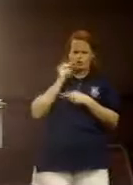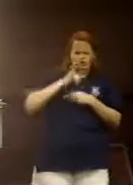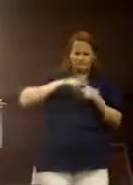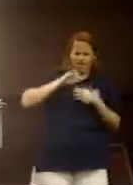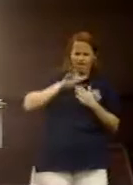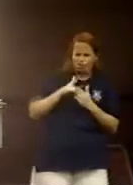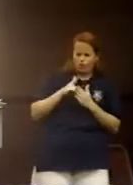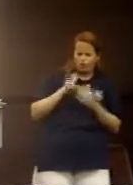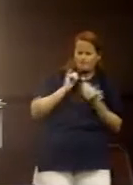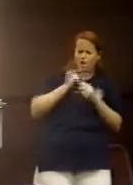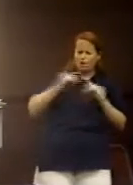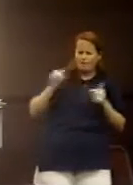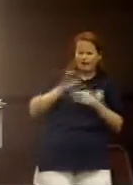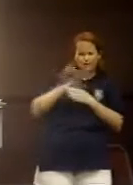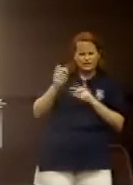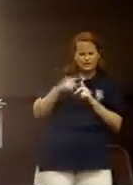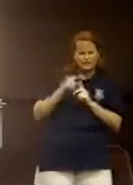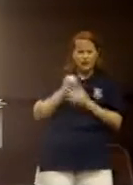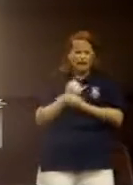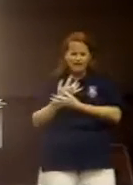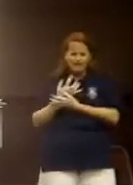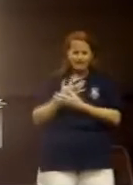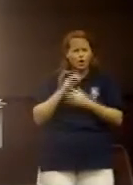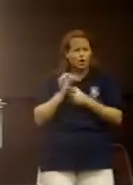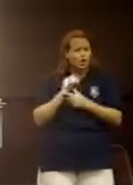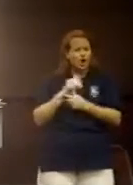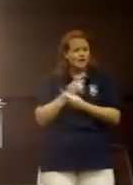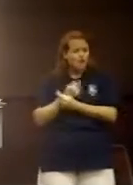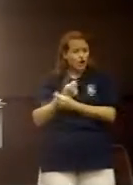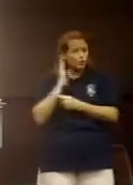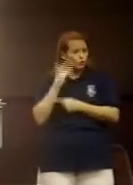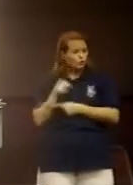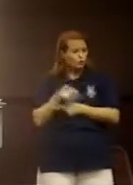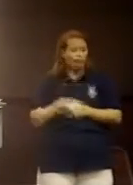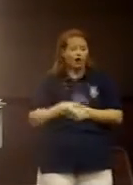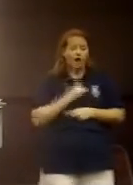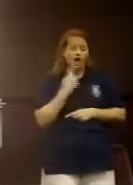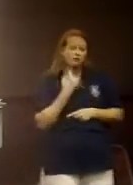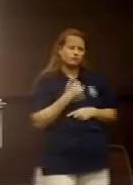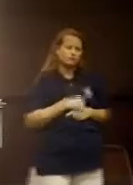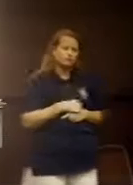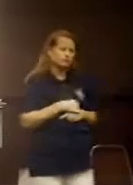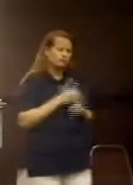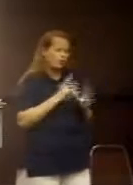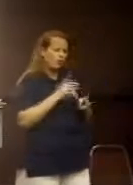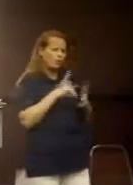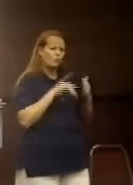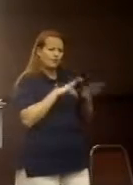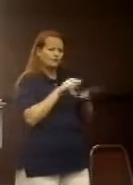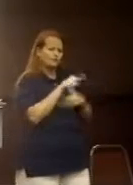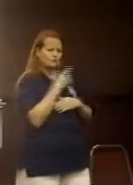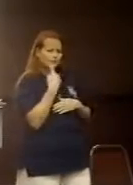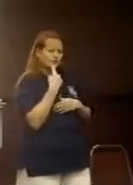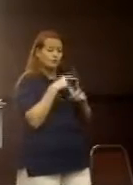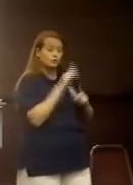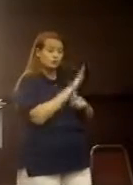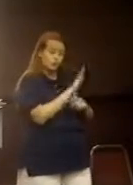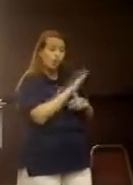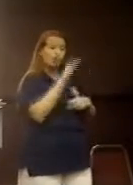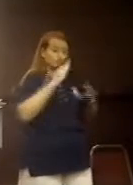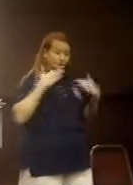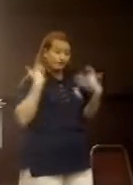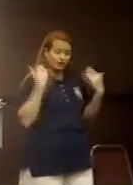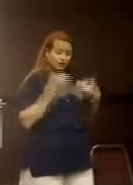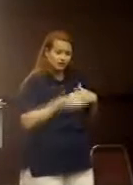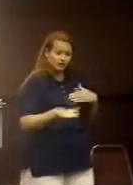those grammatical endings to an infant or a toddler, would you? I say, well, what do you say to your young